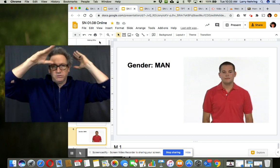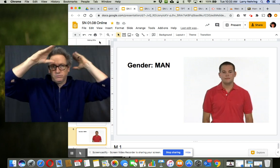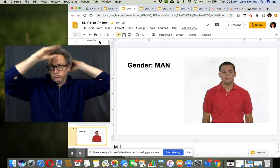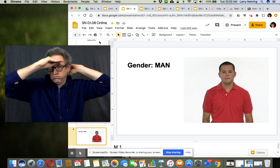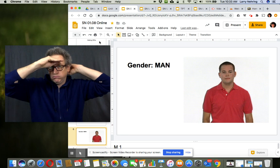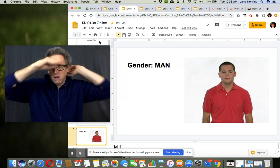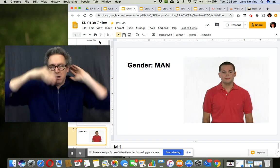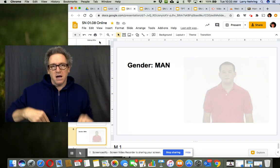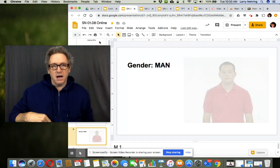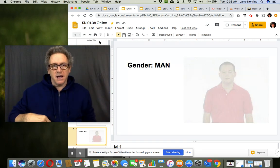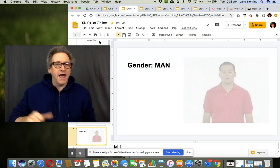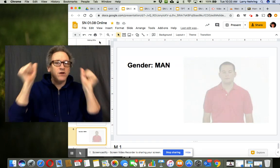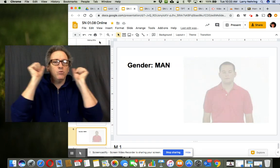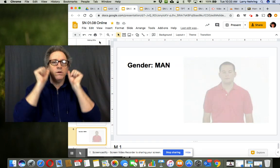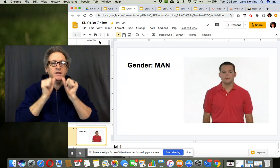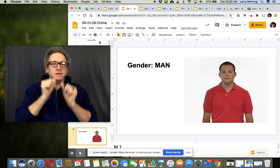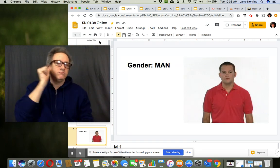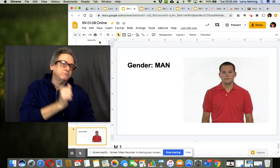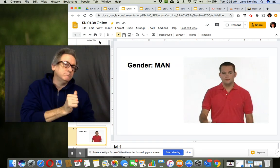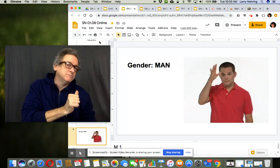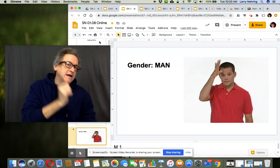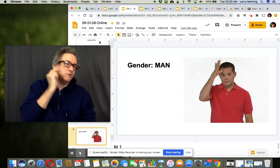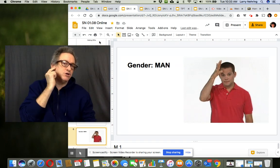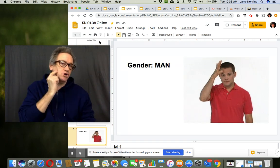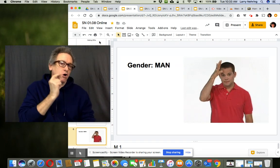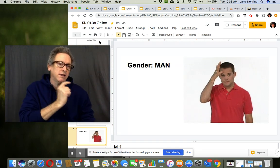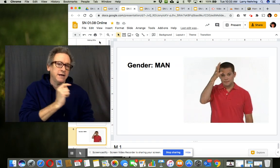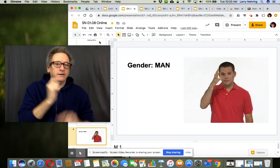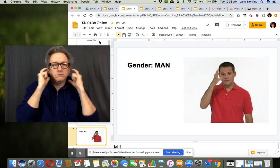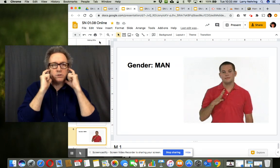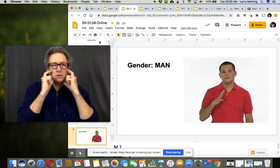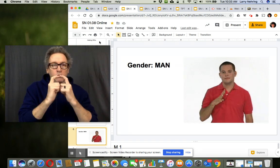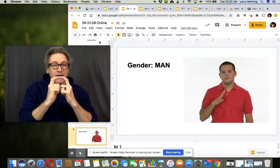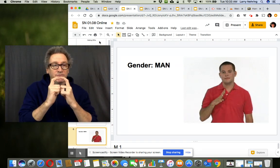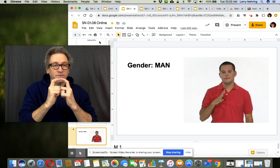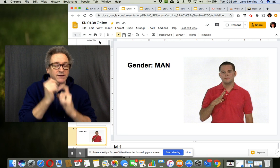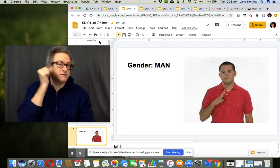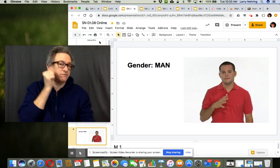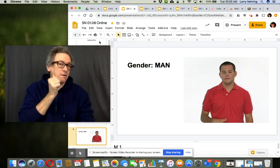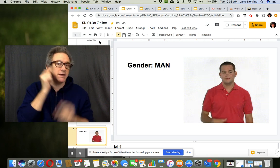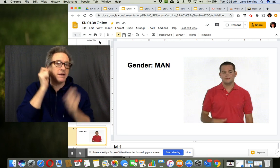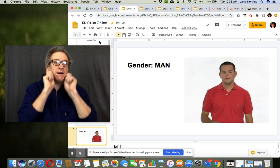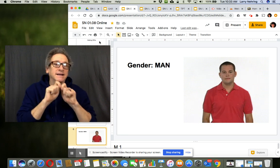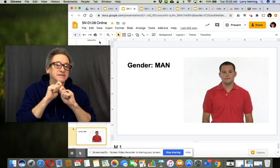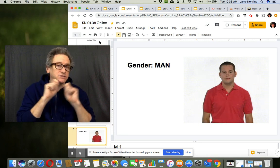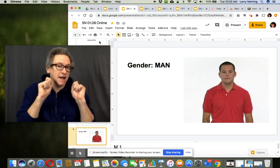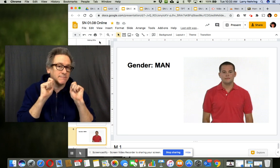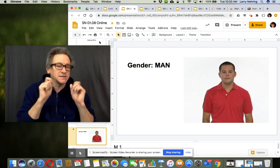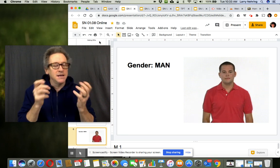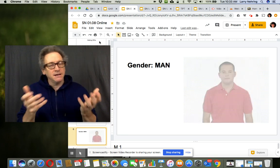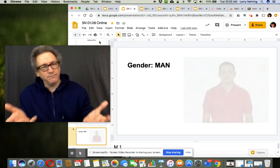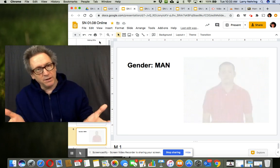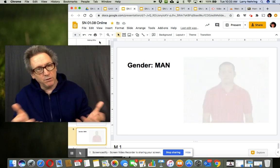brims. And then women down the jawline, lower half of the face, from like bonnet